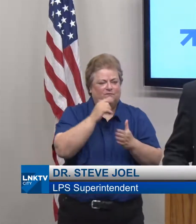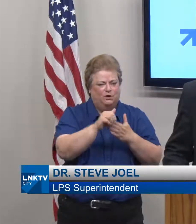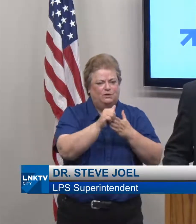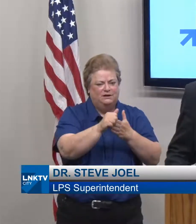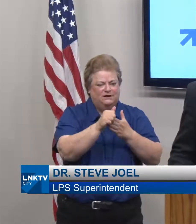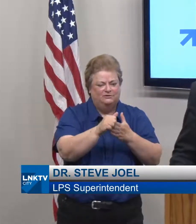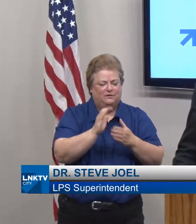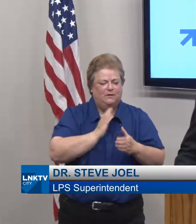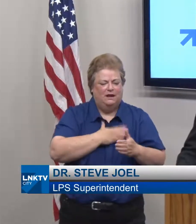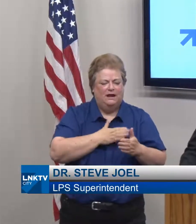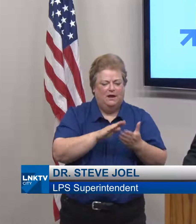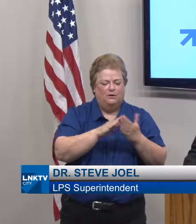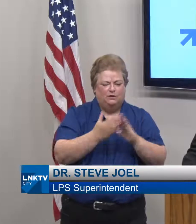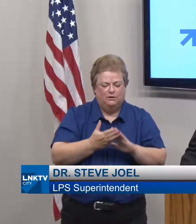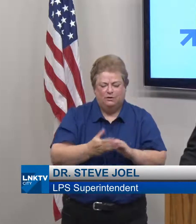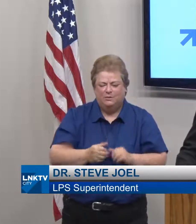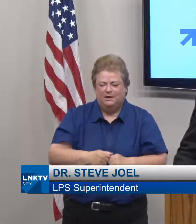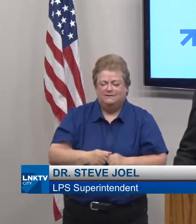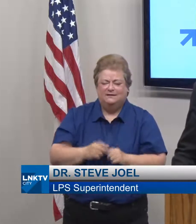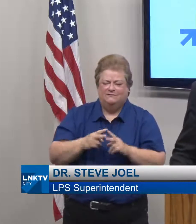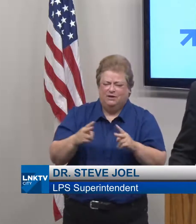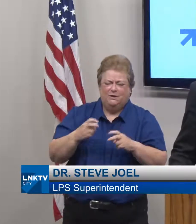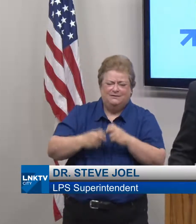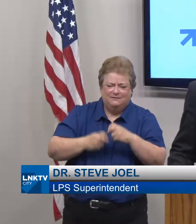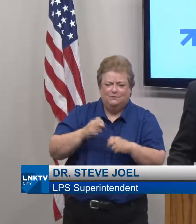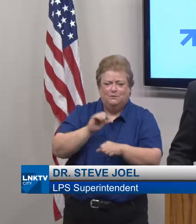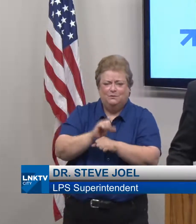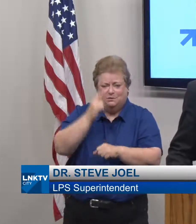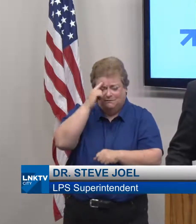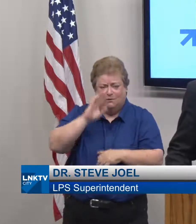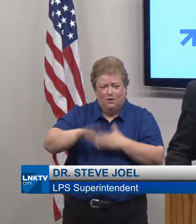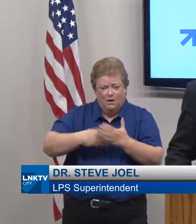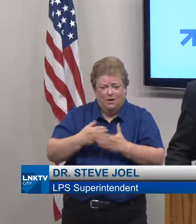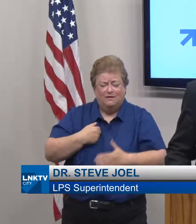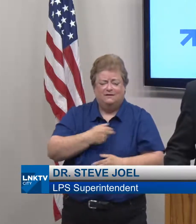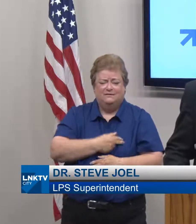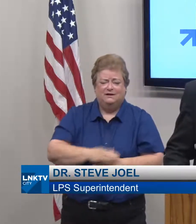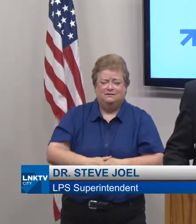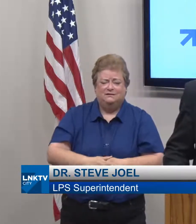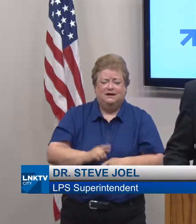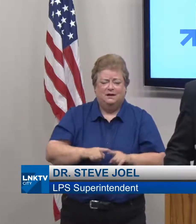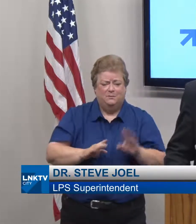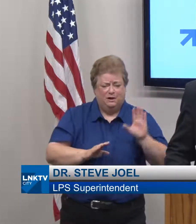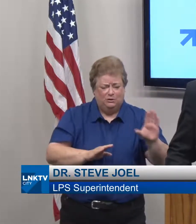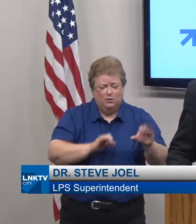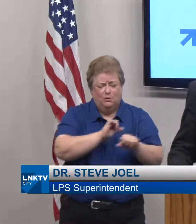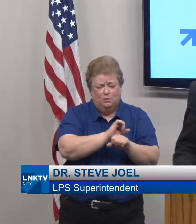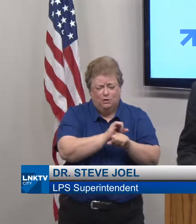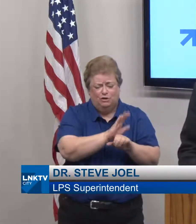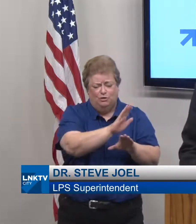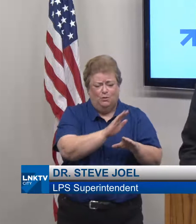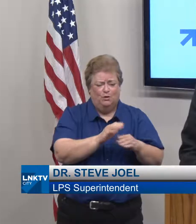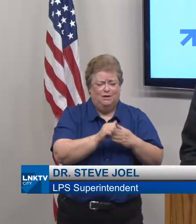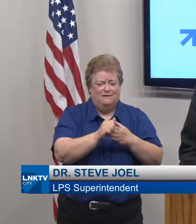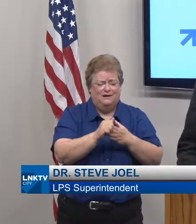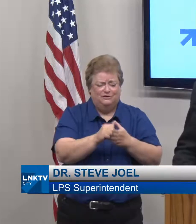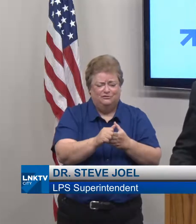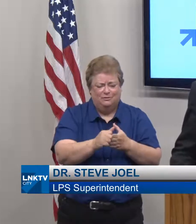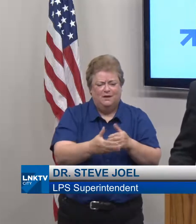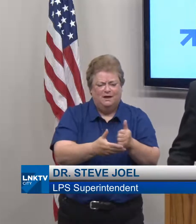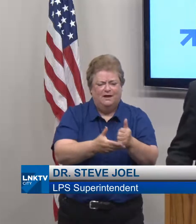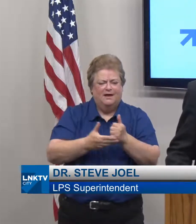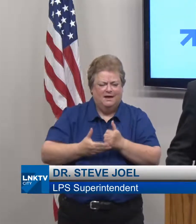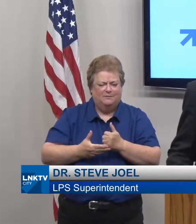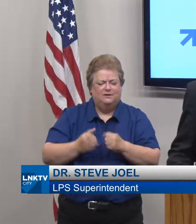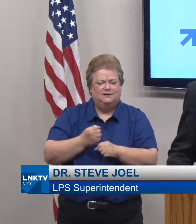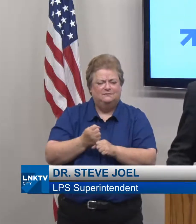community. This has been very, very difficult work for all of us, but your work and your leadership in helping us make